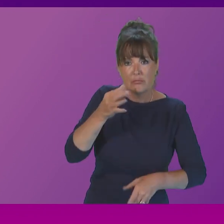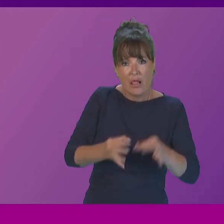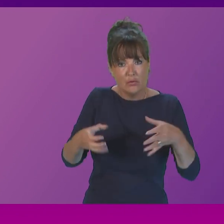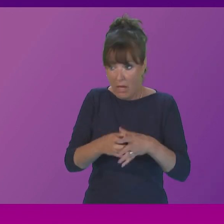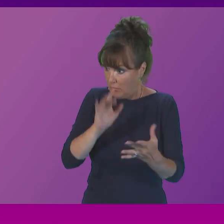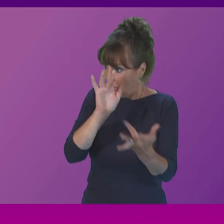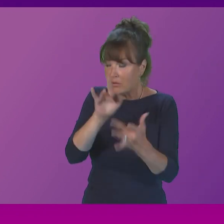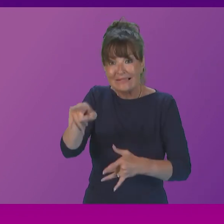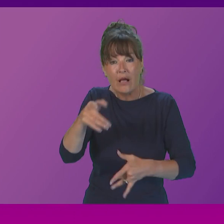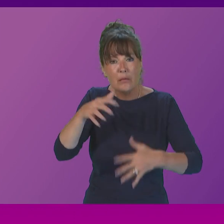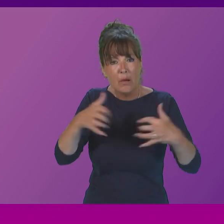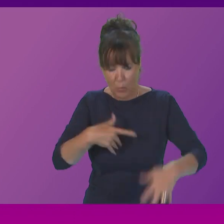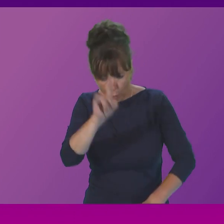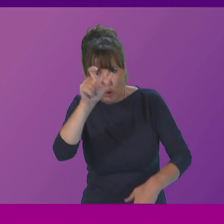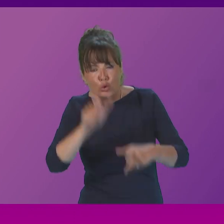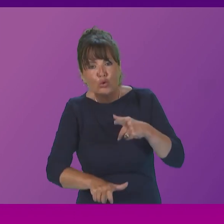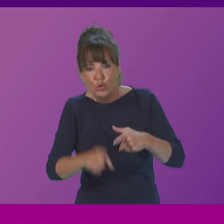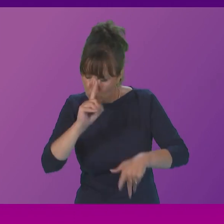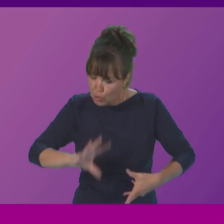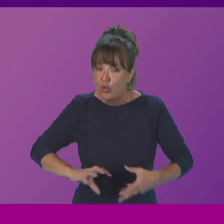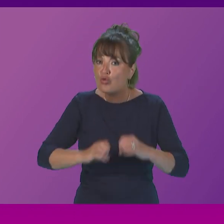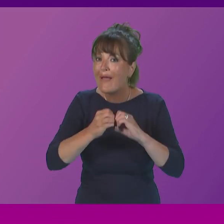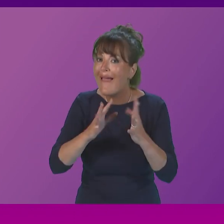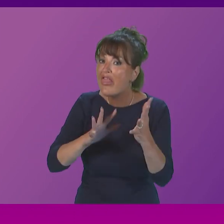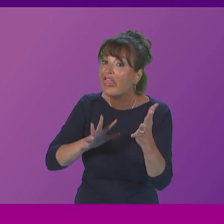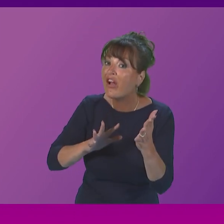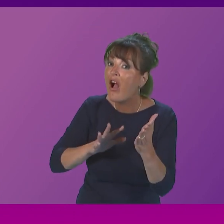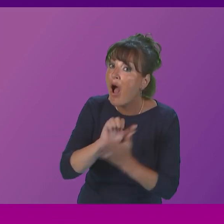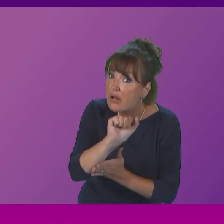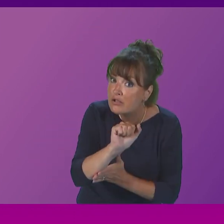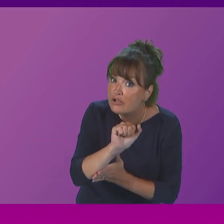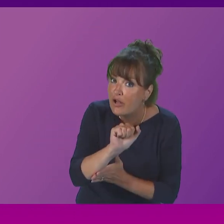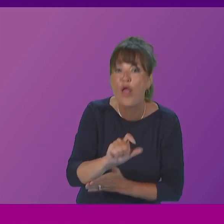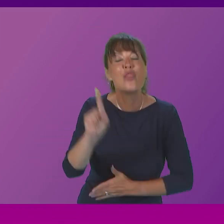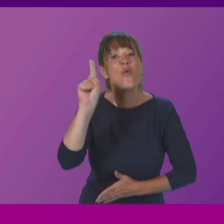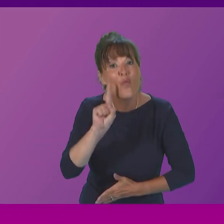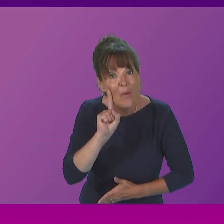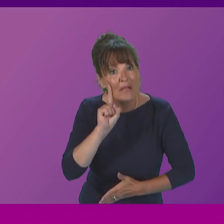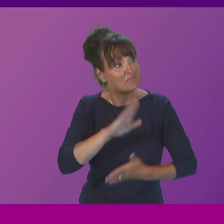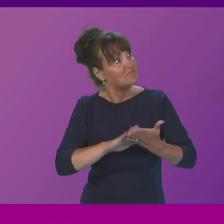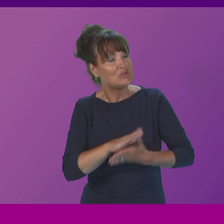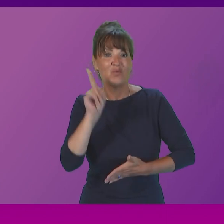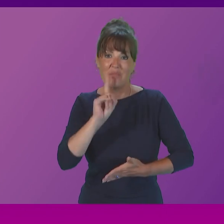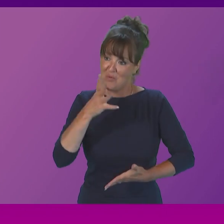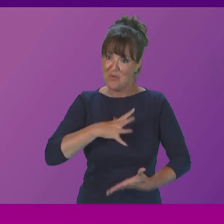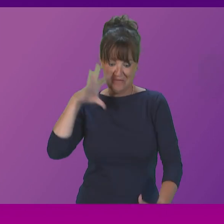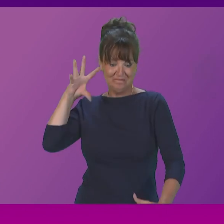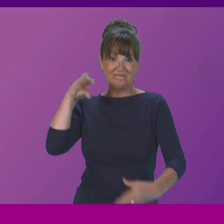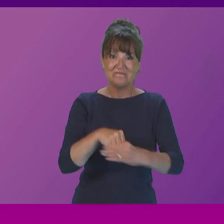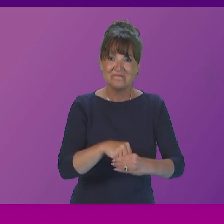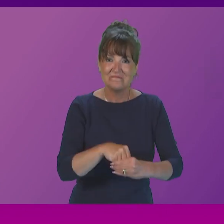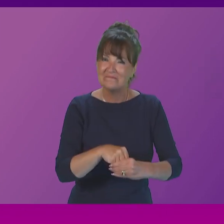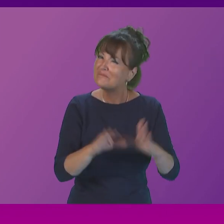Parliament itself, and asking, what are you doing to create the cultures that mean that women want to participate, so that political